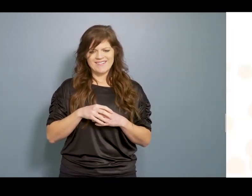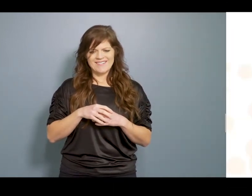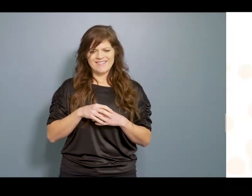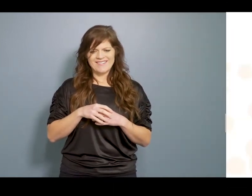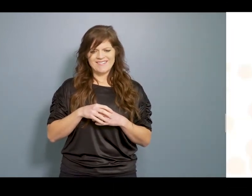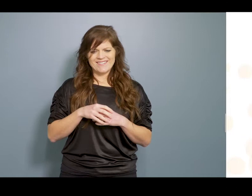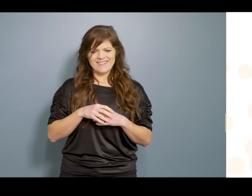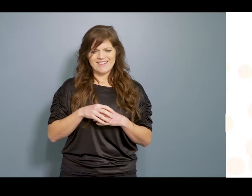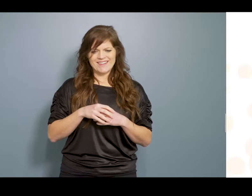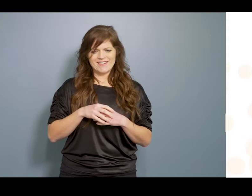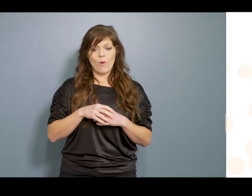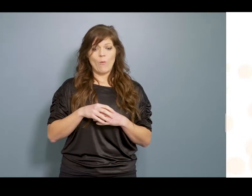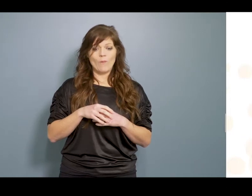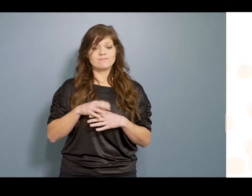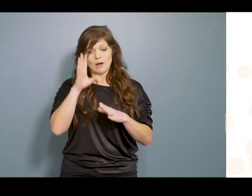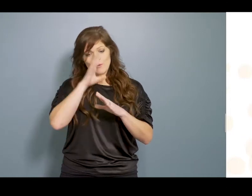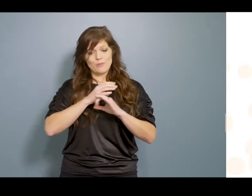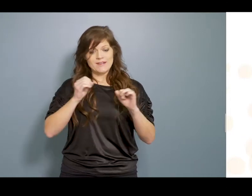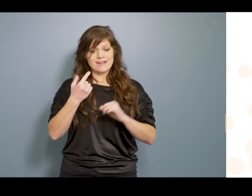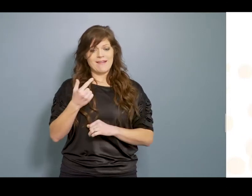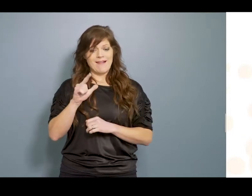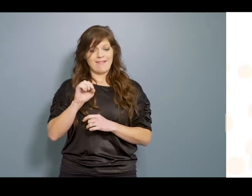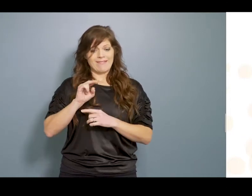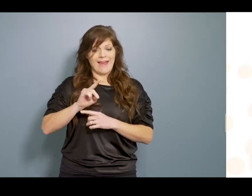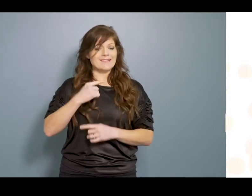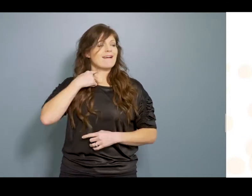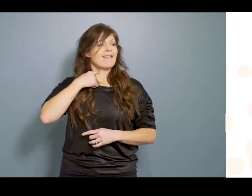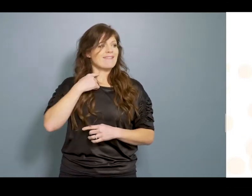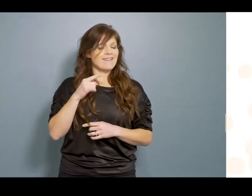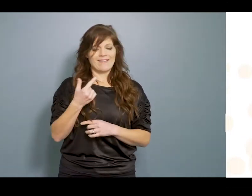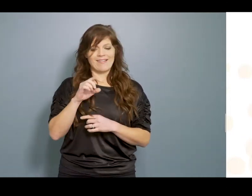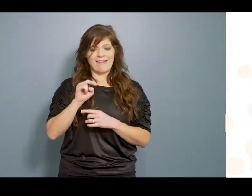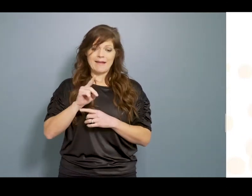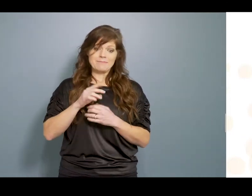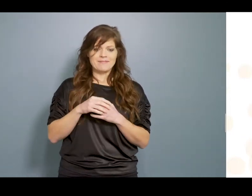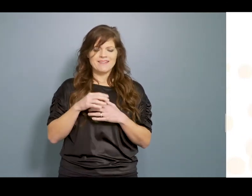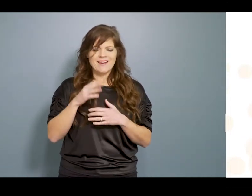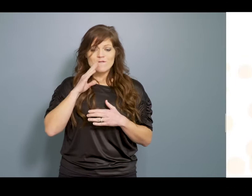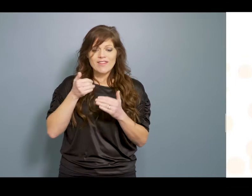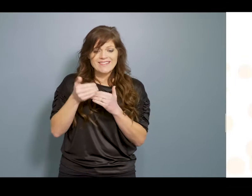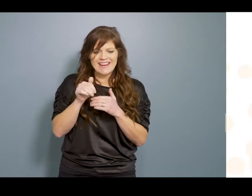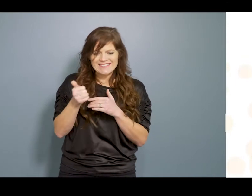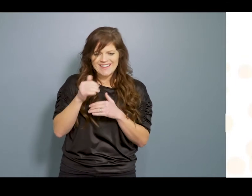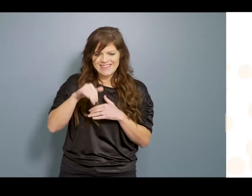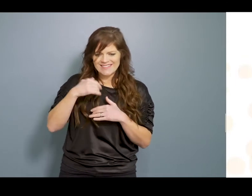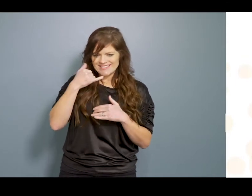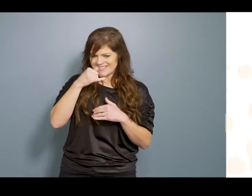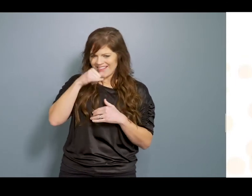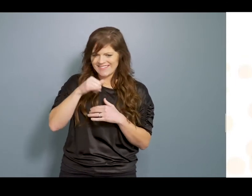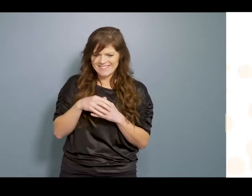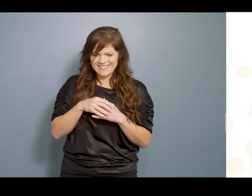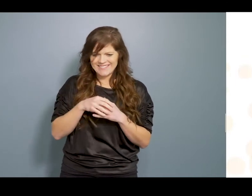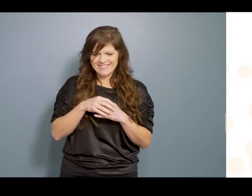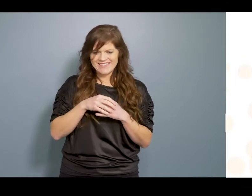examples to our students and to our community, certainly over the last 10 months. When you look and think about the word